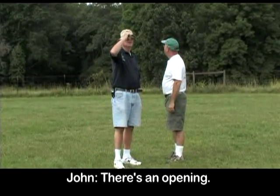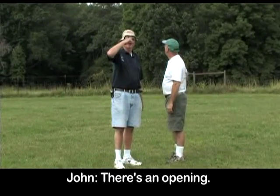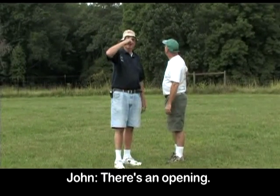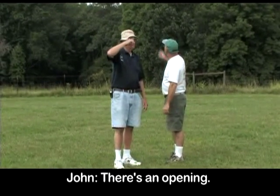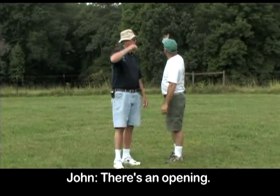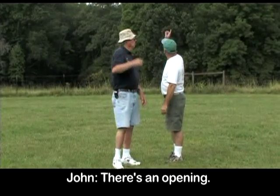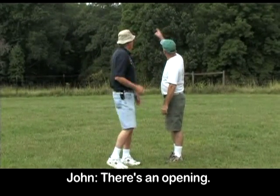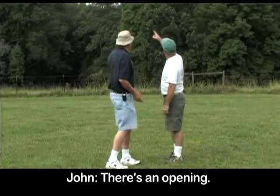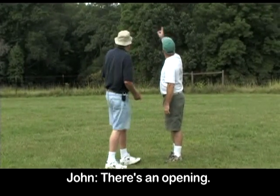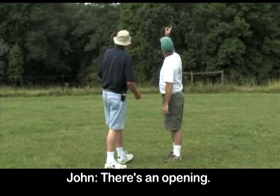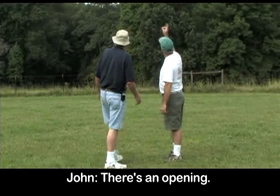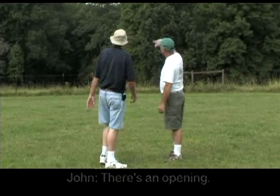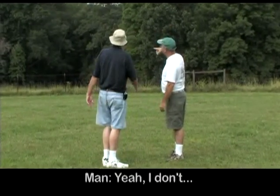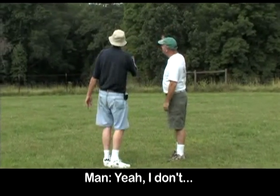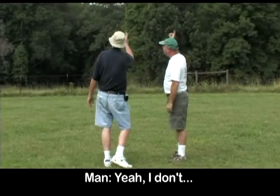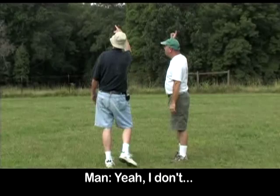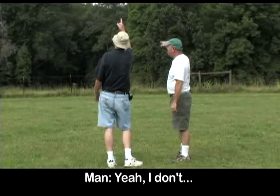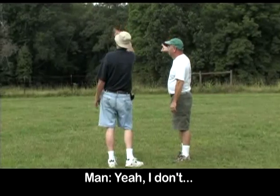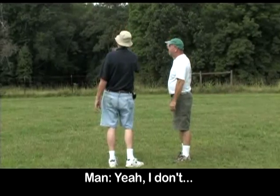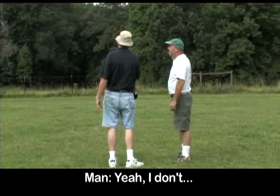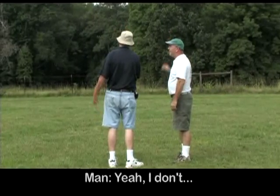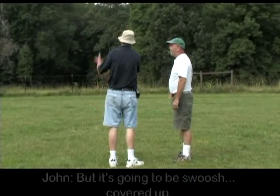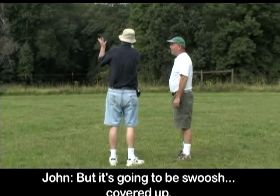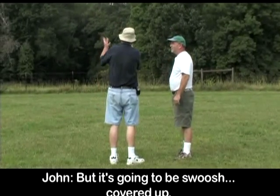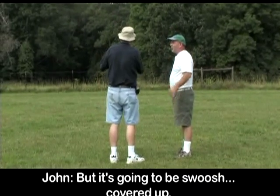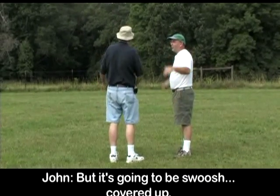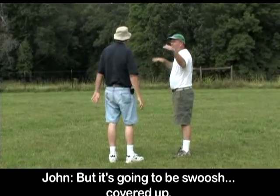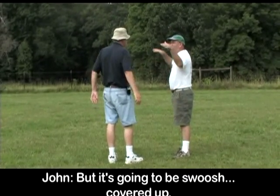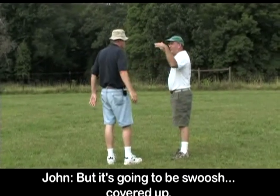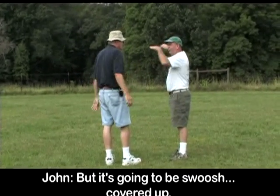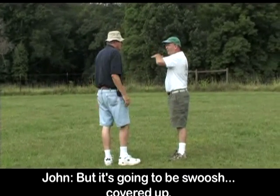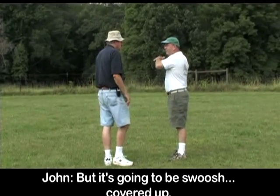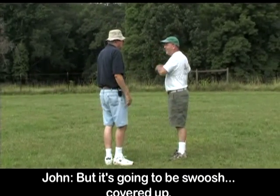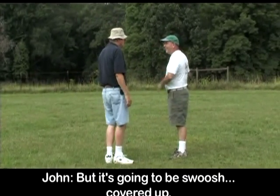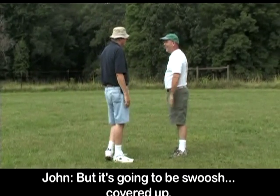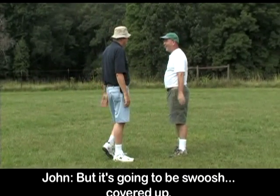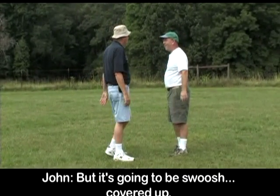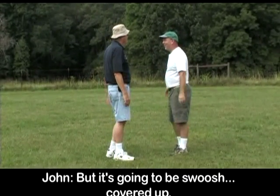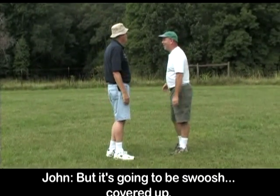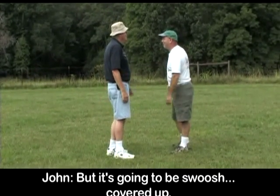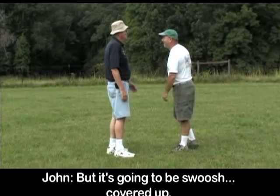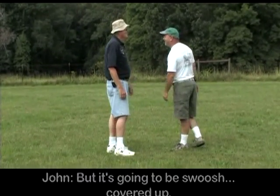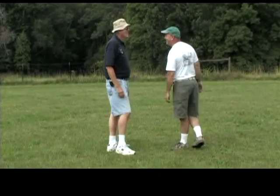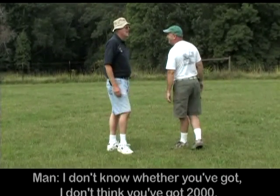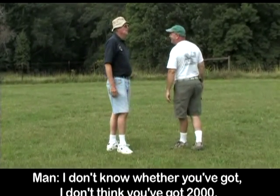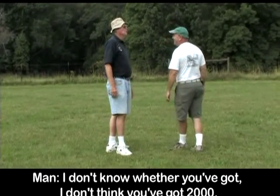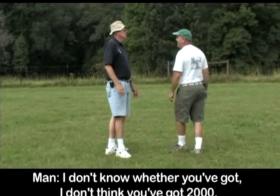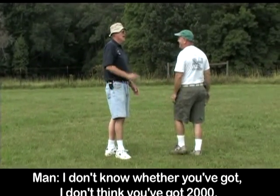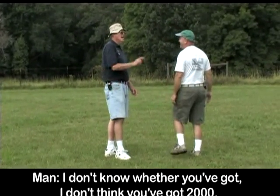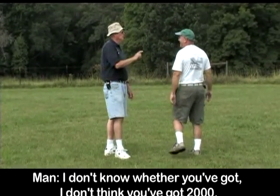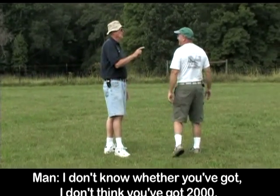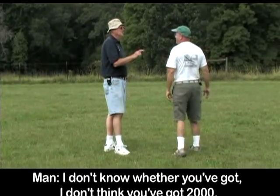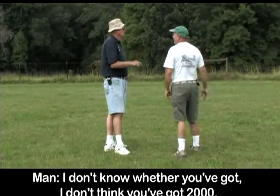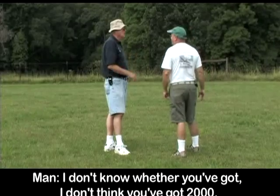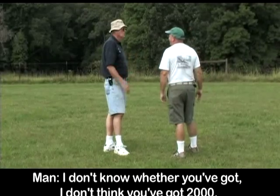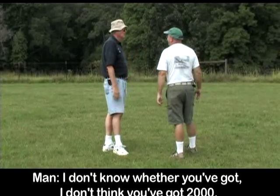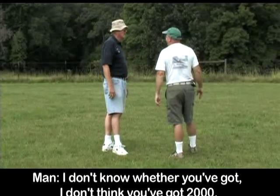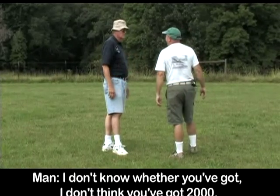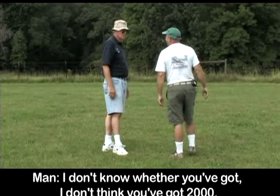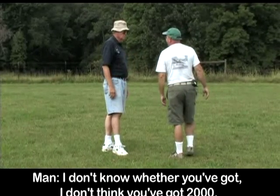Oh, they're the opening. Yeah. Yeah, but it's going to be covered up. I don't know what you got. I don't think you got 2,000.